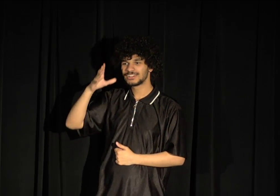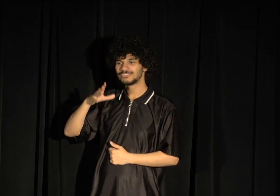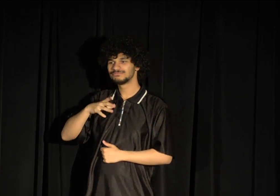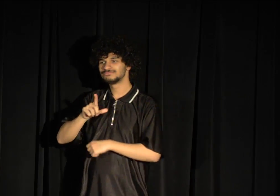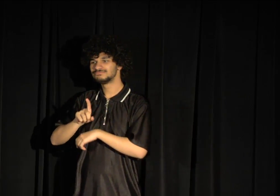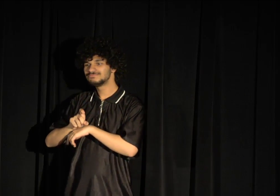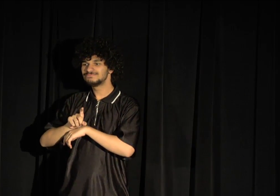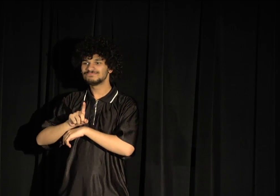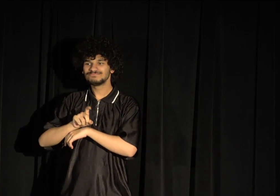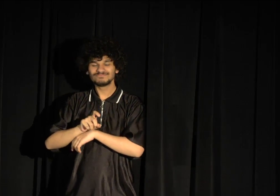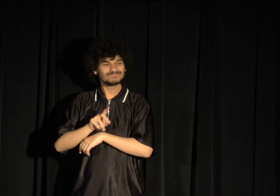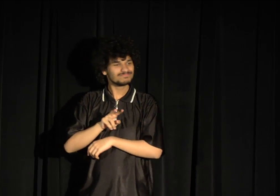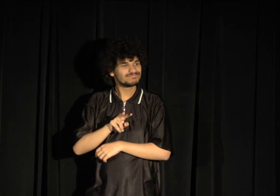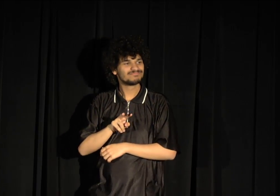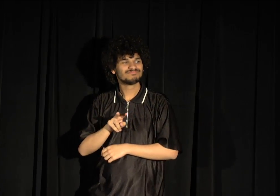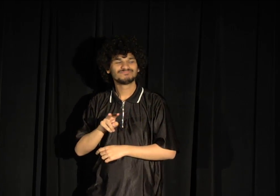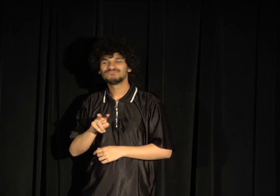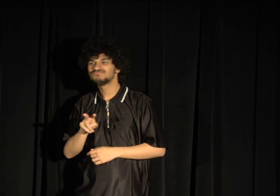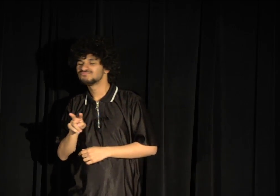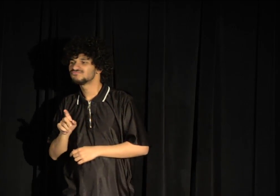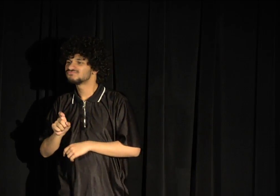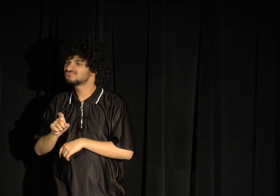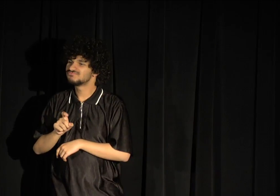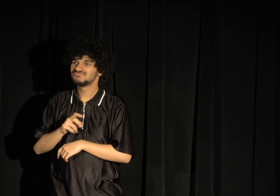There's one hearing man walks into a church,